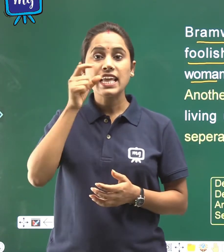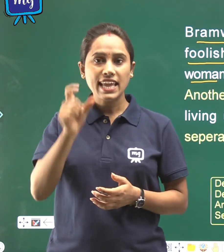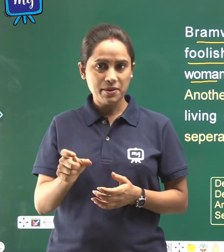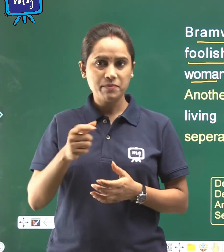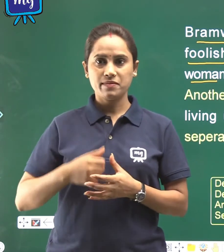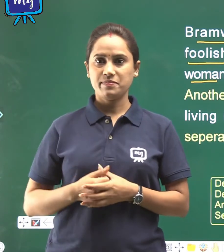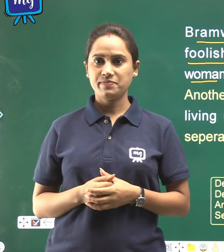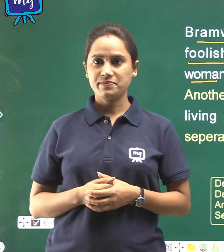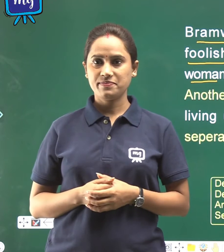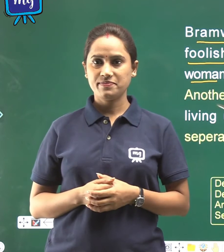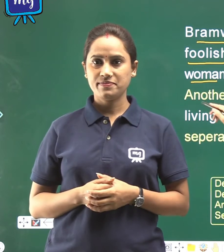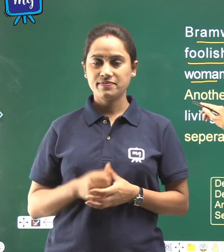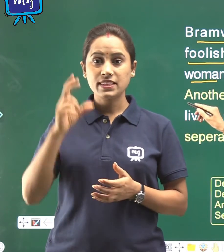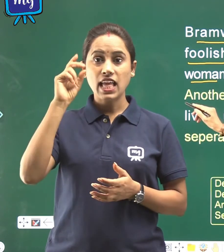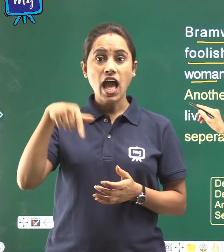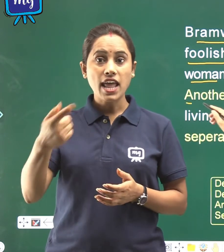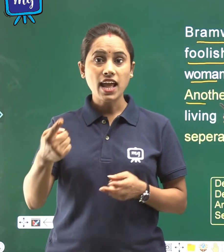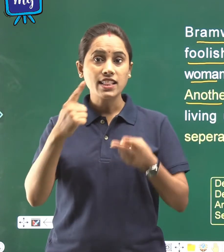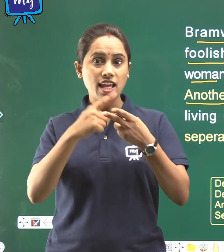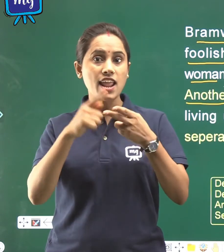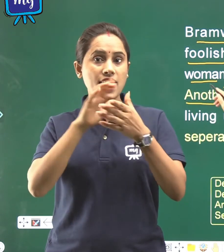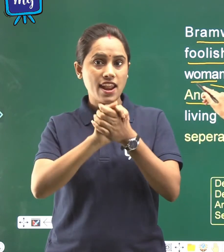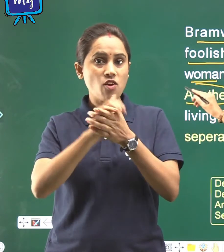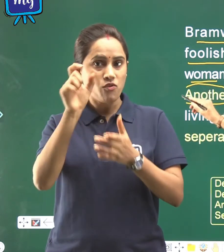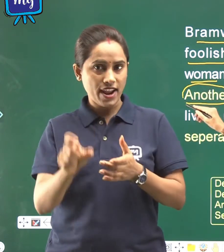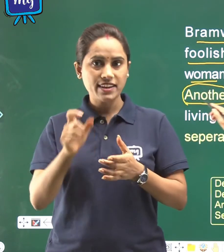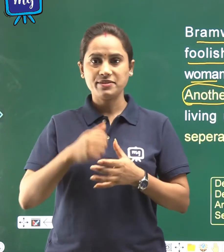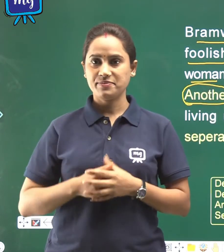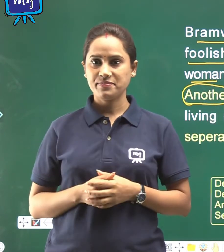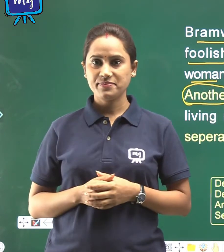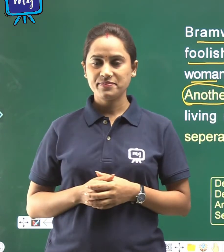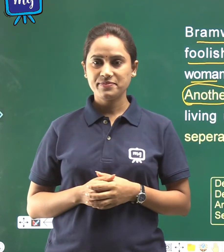him. Another friend,